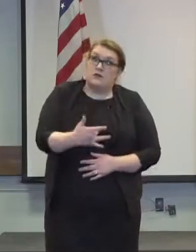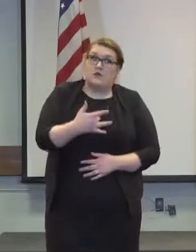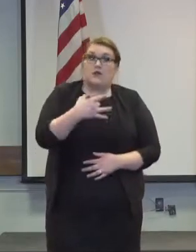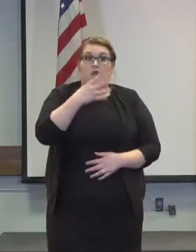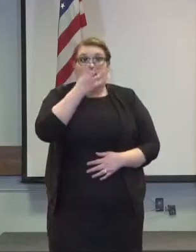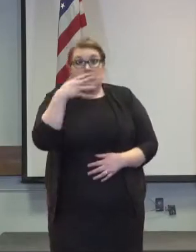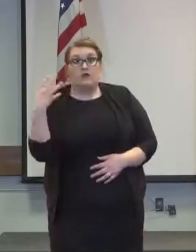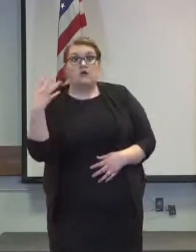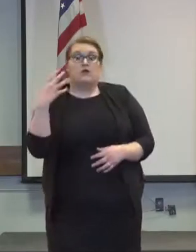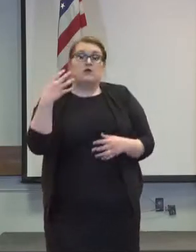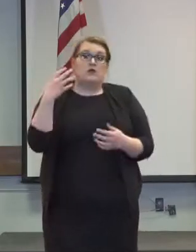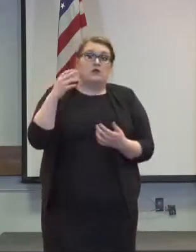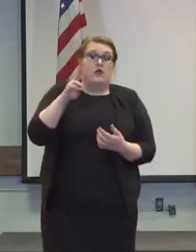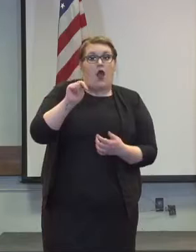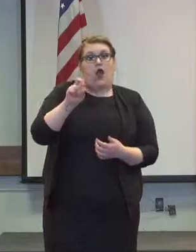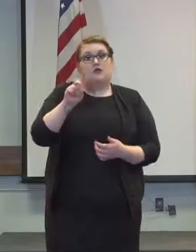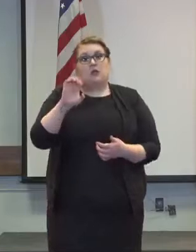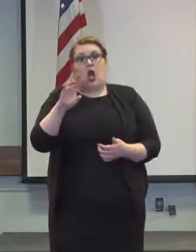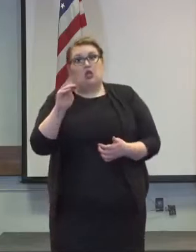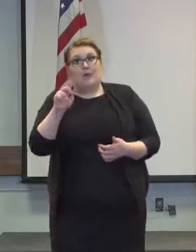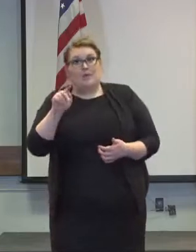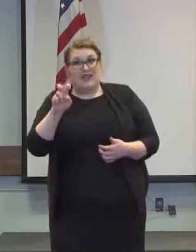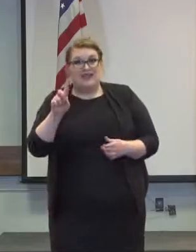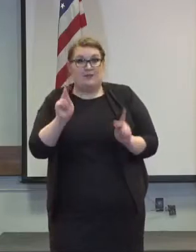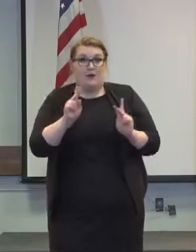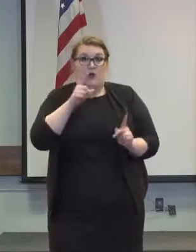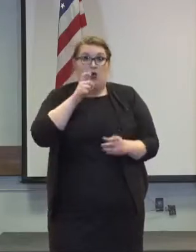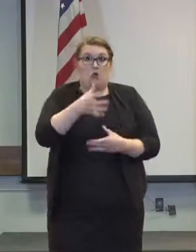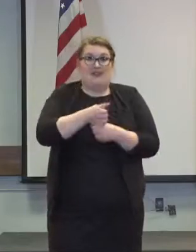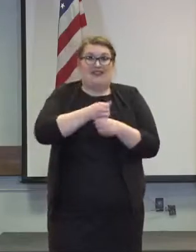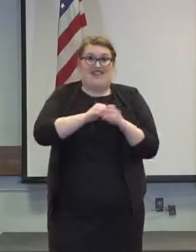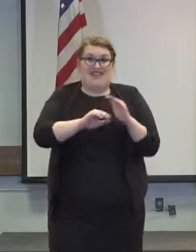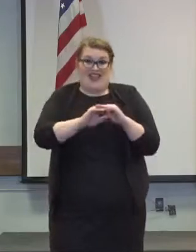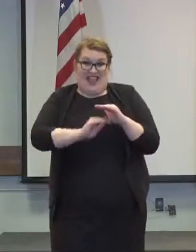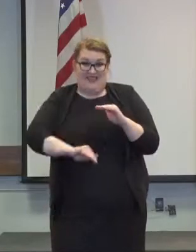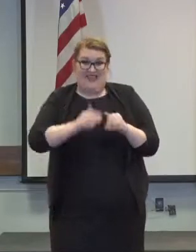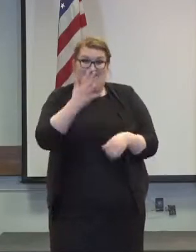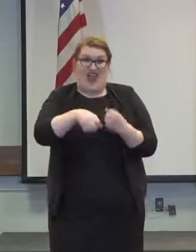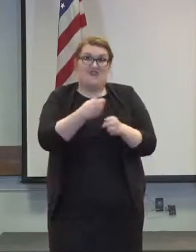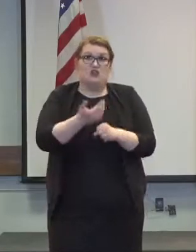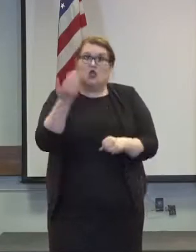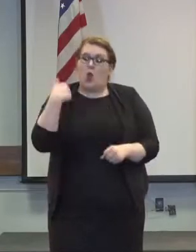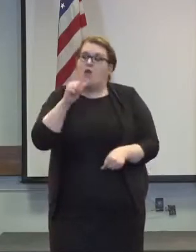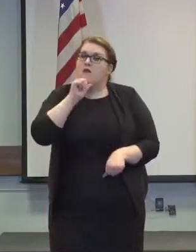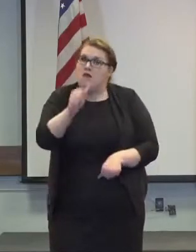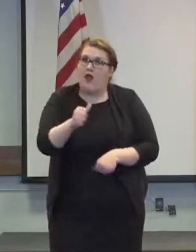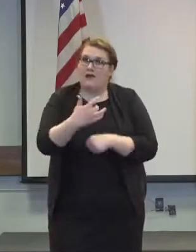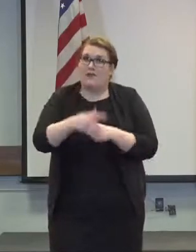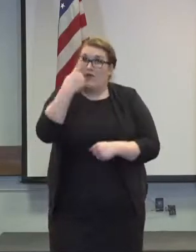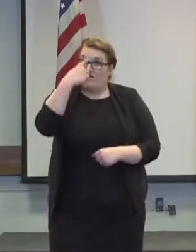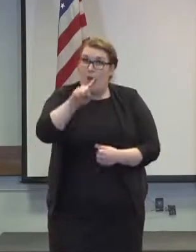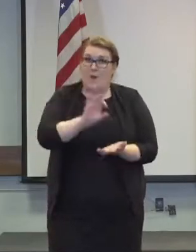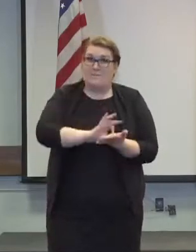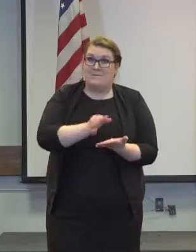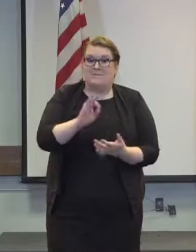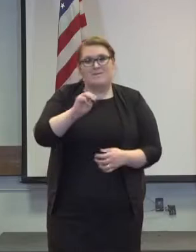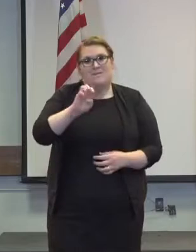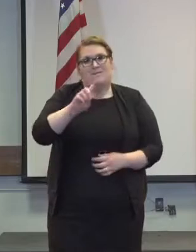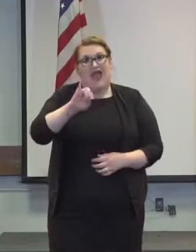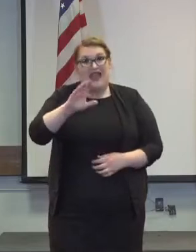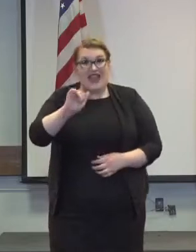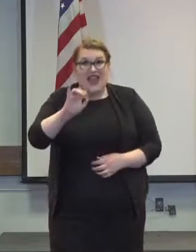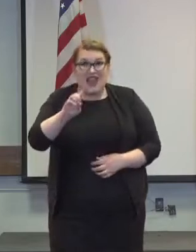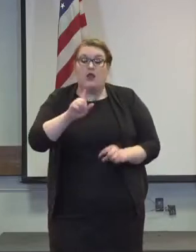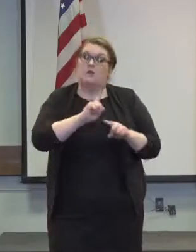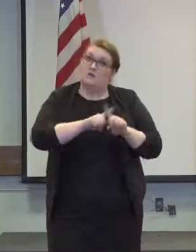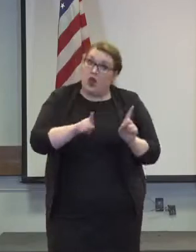immigrants who received citizenship less than 5 years ago were ineligible for Medicaid, but the county continues to operate clinics,